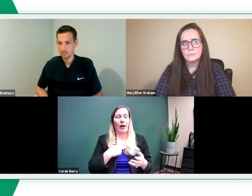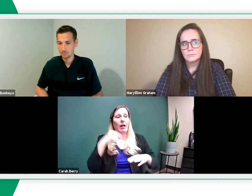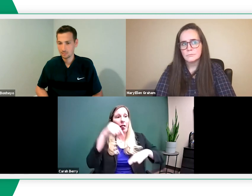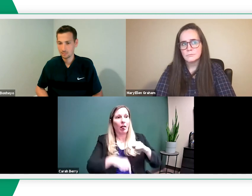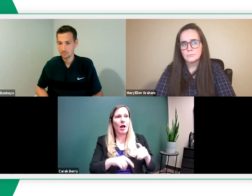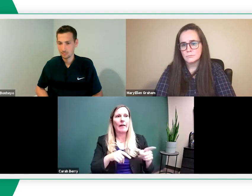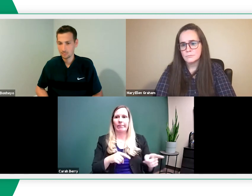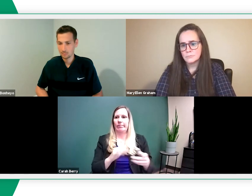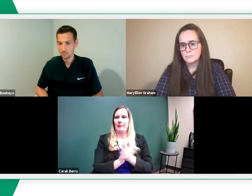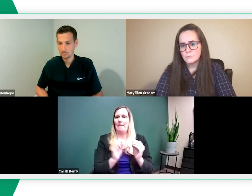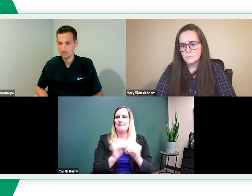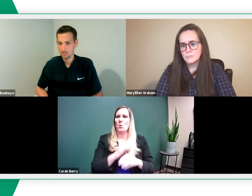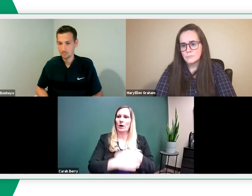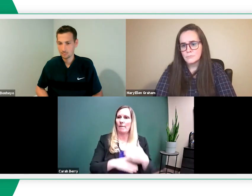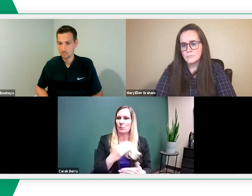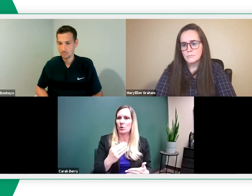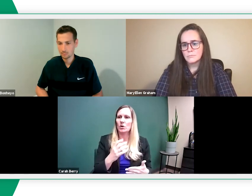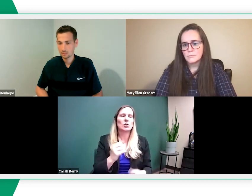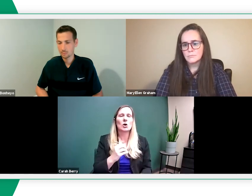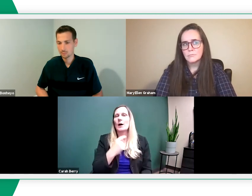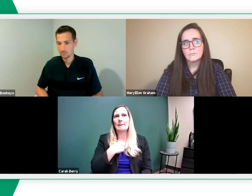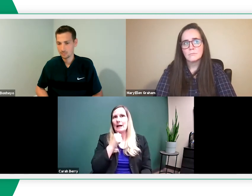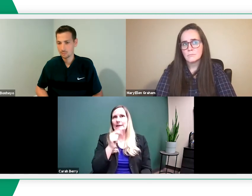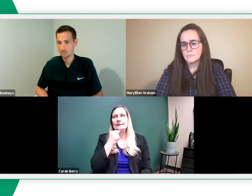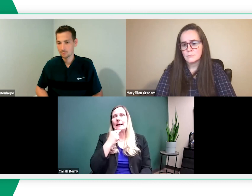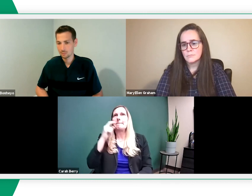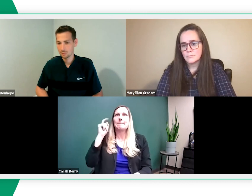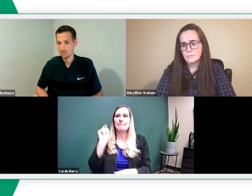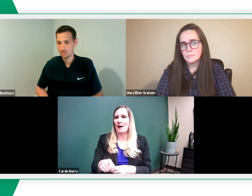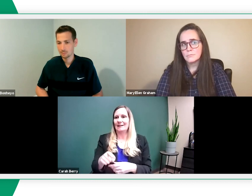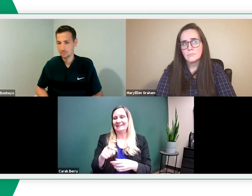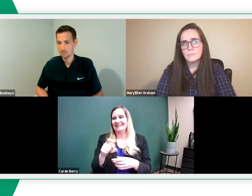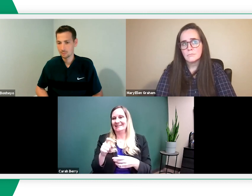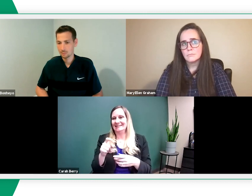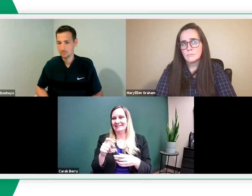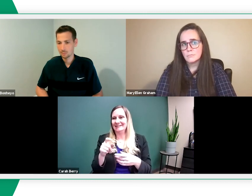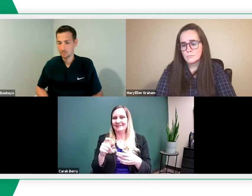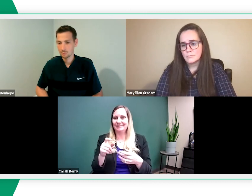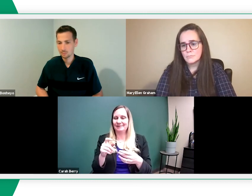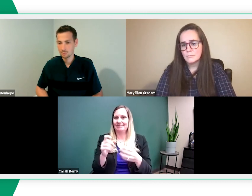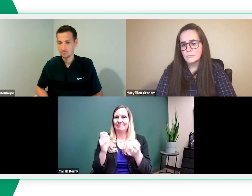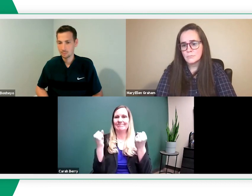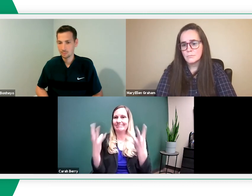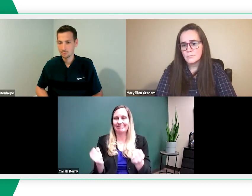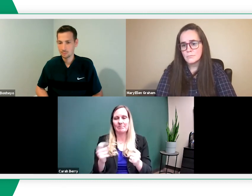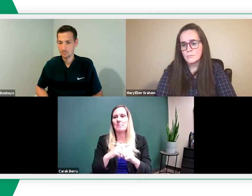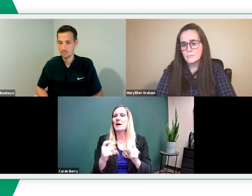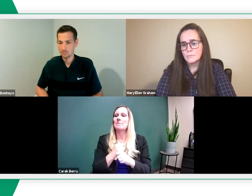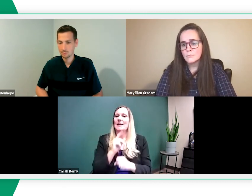often, clients are transferred over to me, and they become more comfortable in that way, going more in depth. So